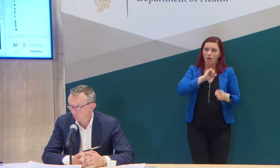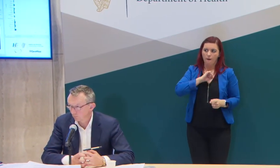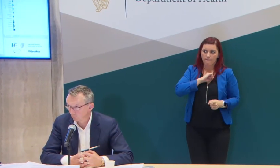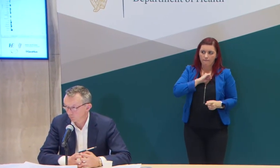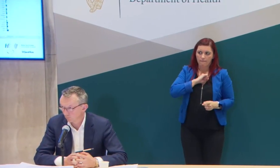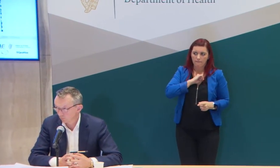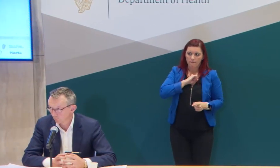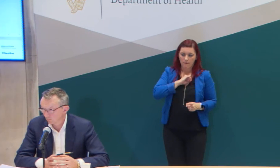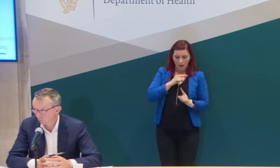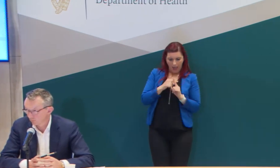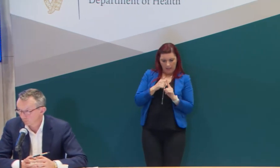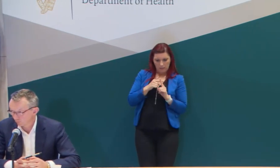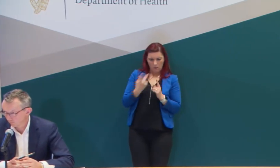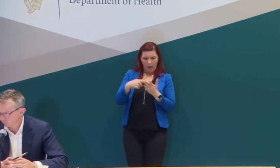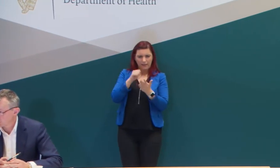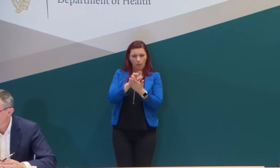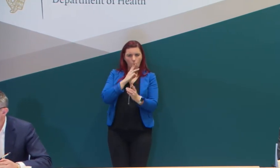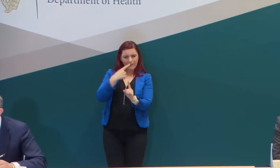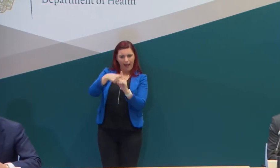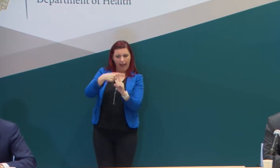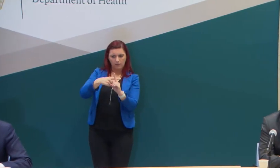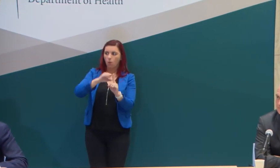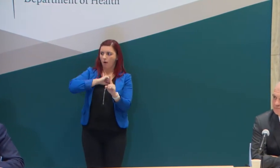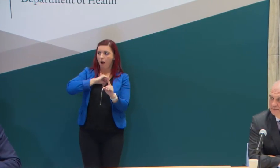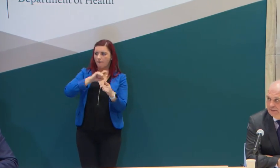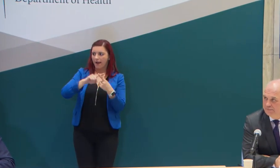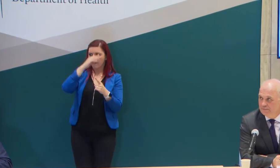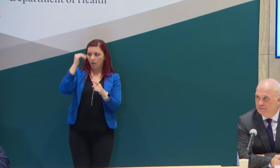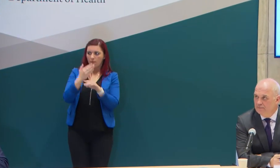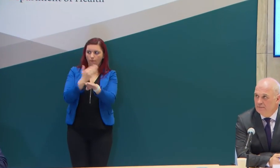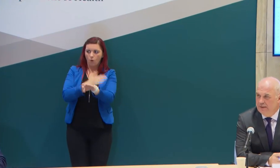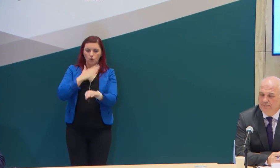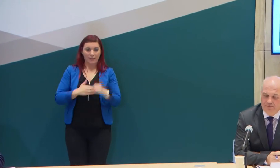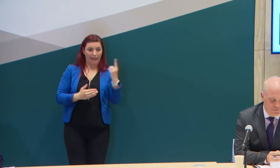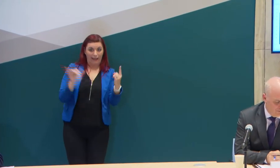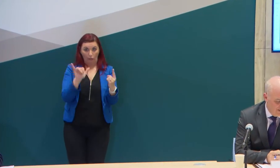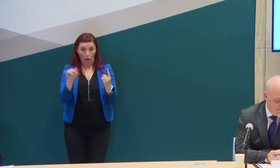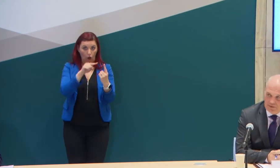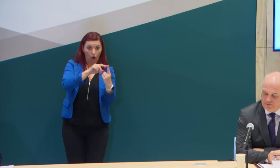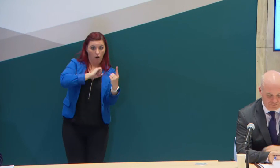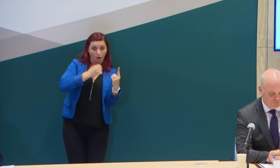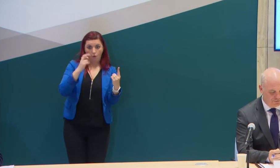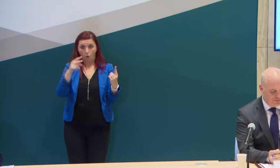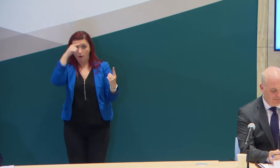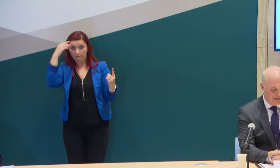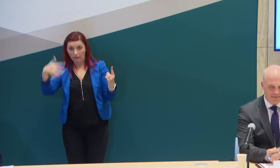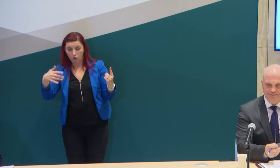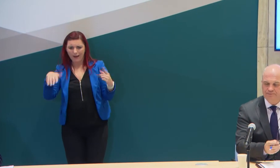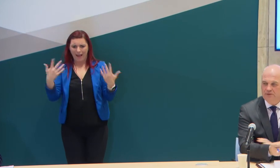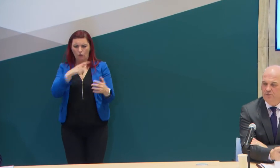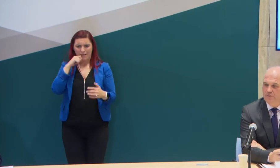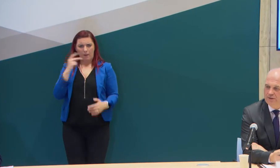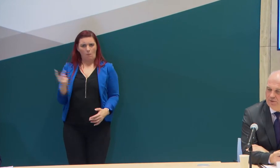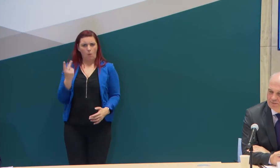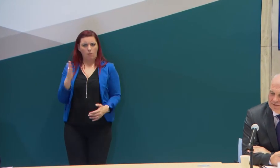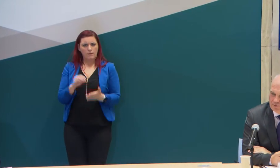so? And obviously this is going to make a change Yes. to the number of people who are referred for testing. Yeah, so just to deal with that,